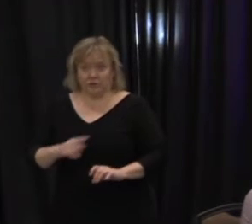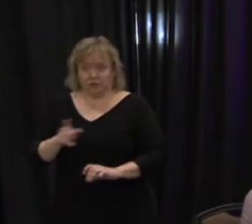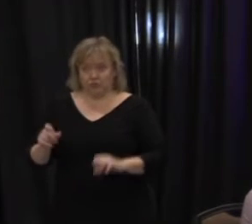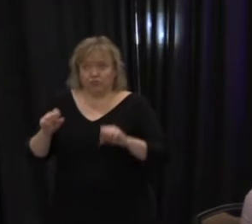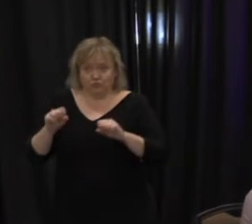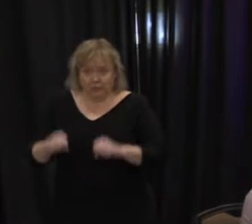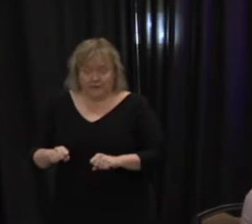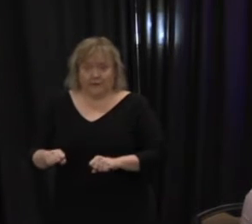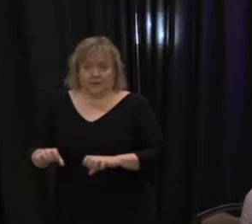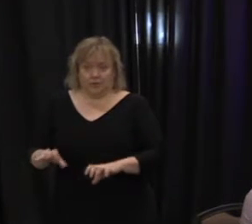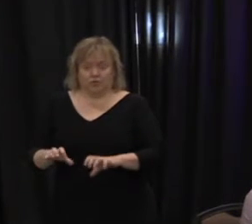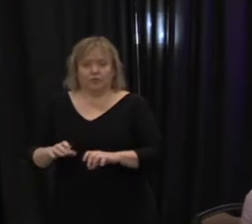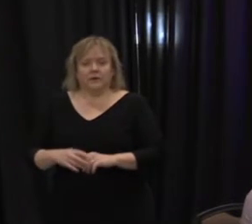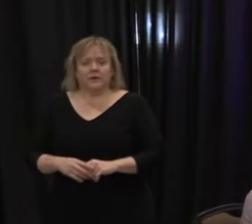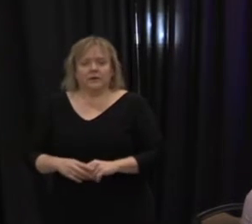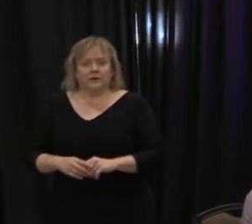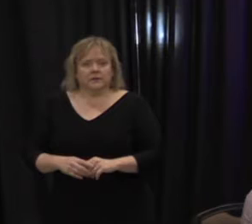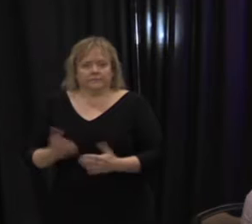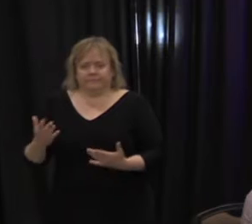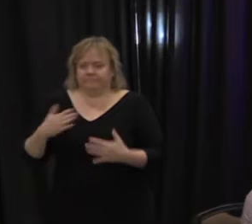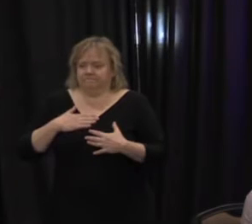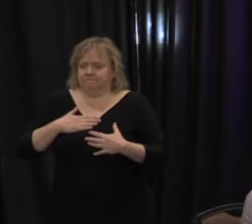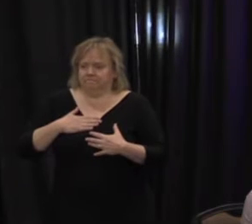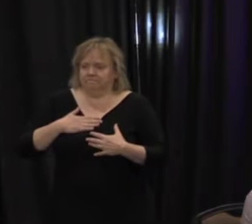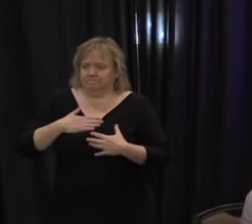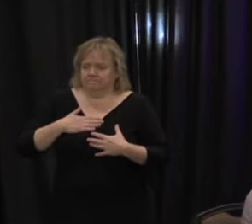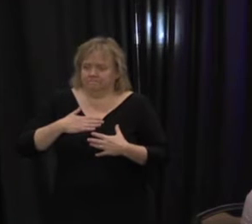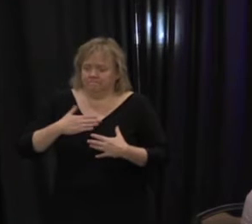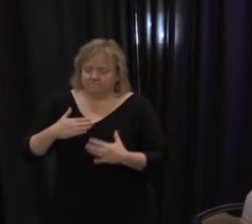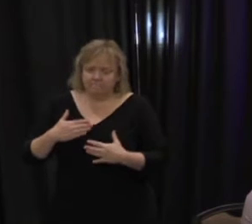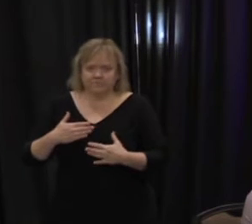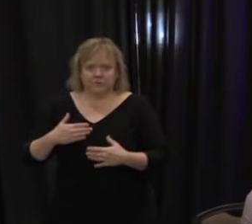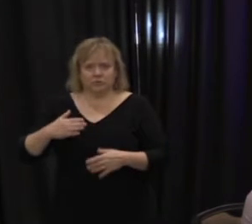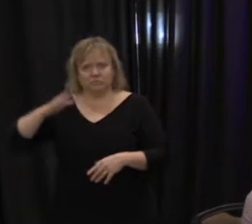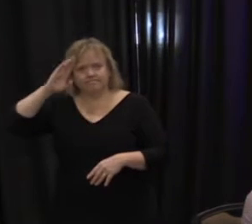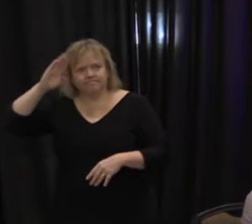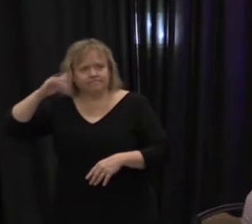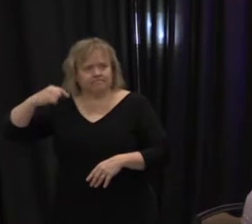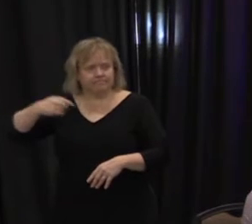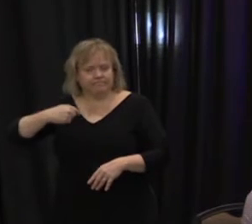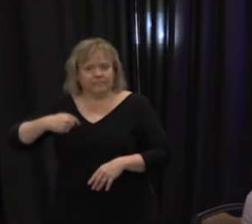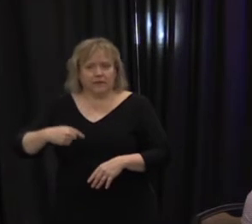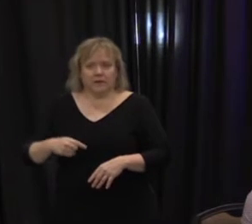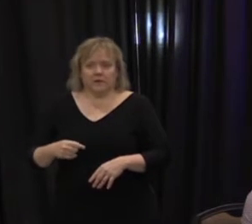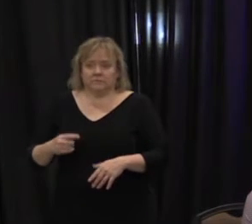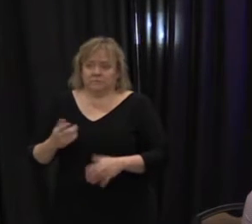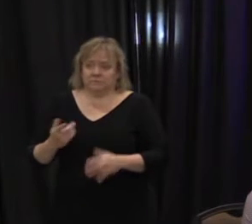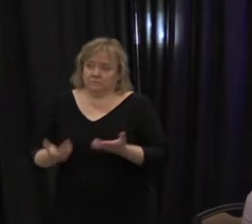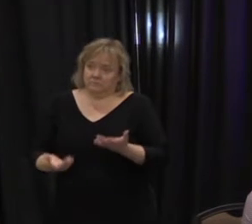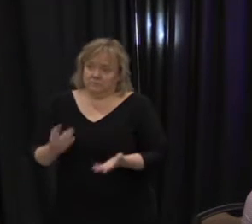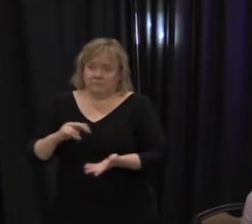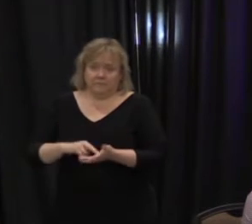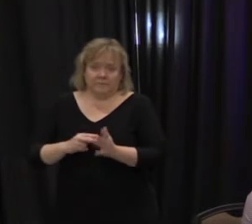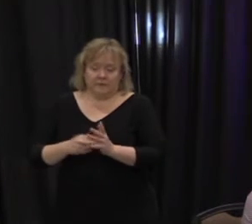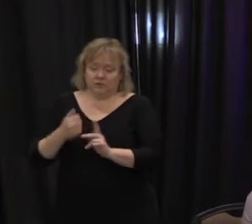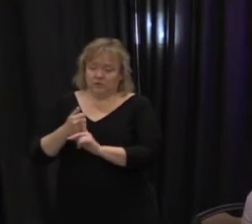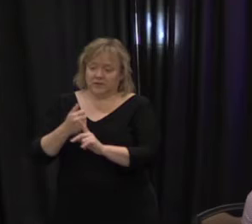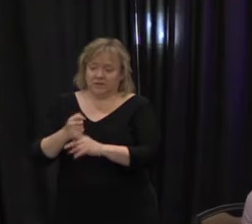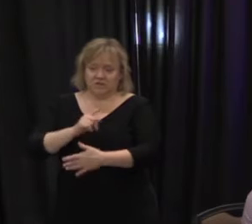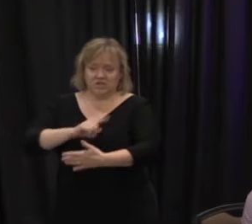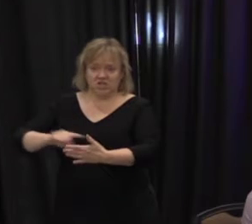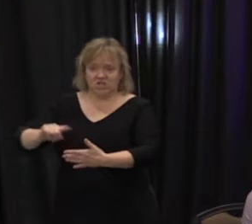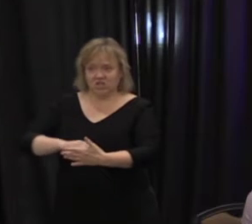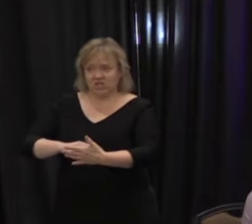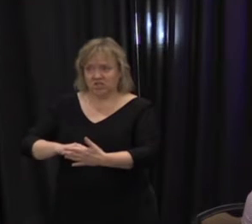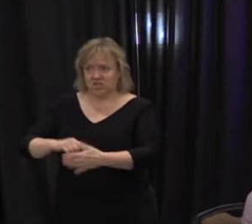basis, be willing to stand up. And at times it's difficult, and at times it can mean being criticized or being singled out. But it's